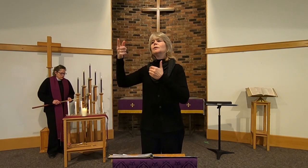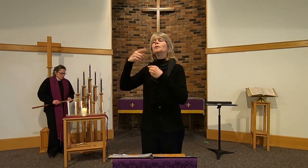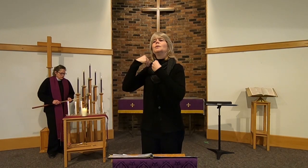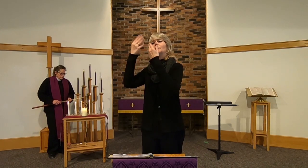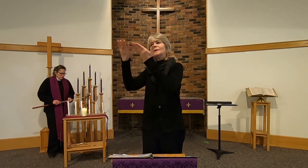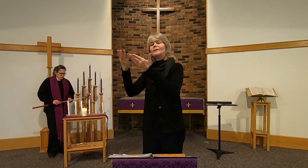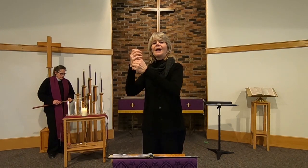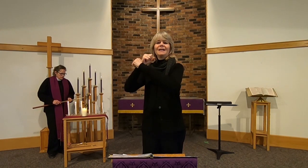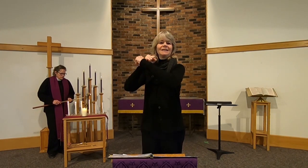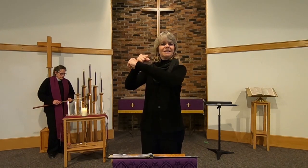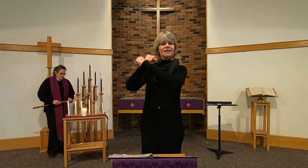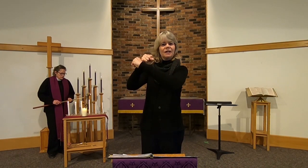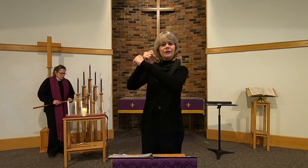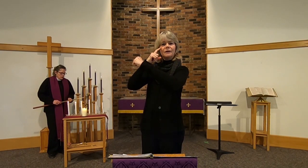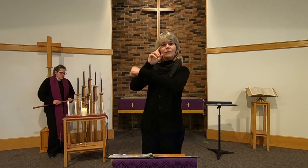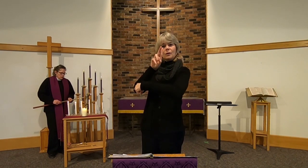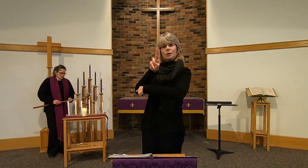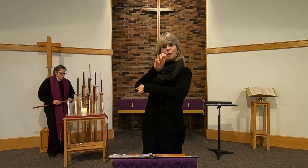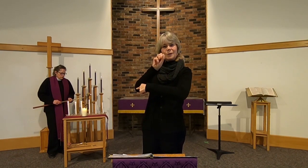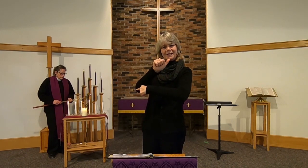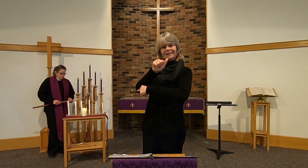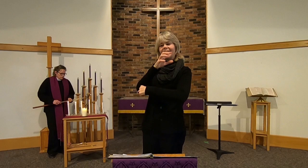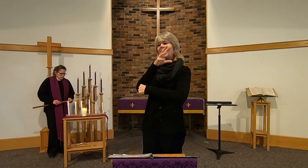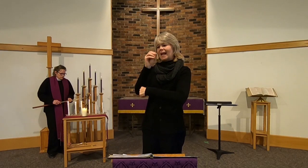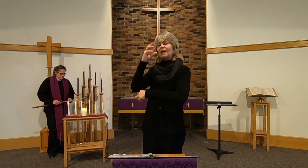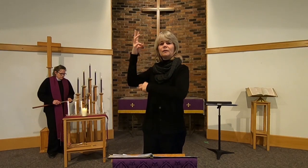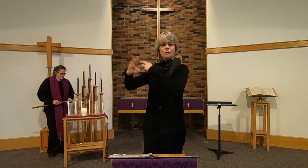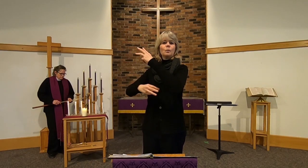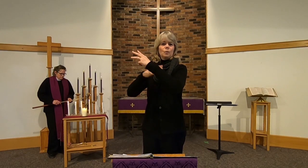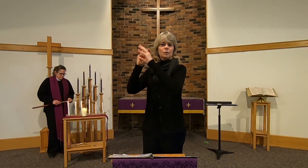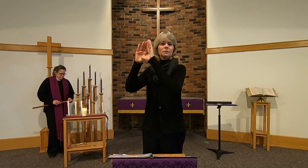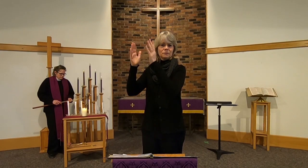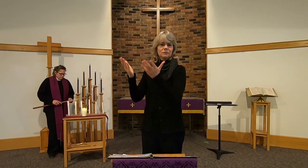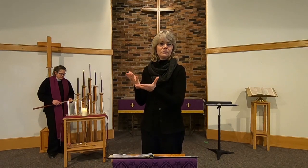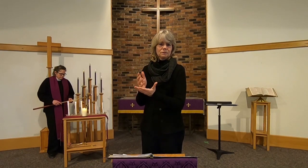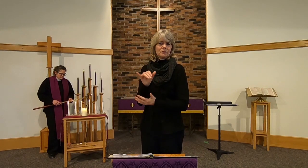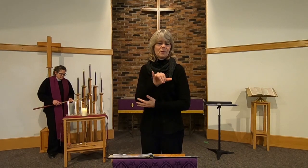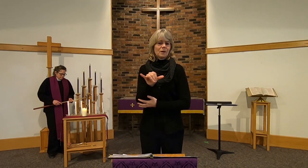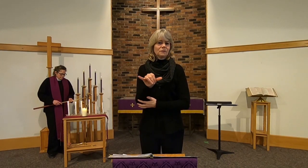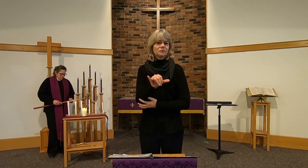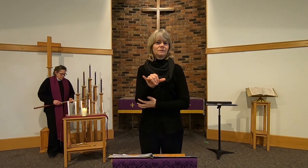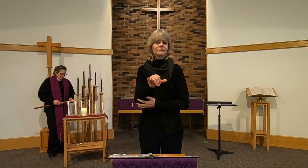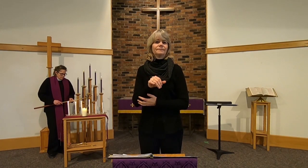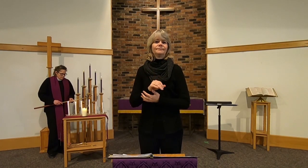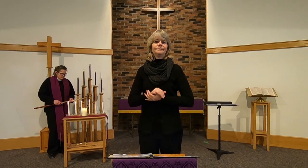provide security for the United States and the whole world.